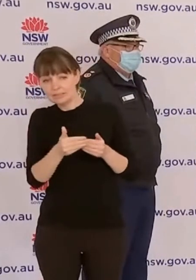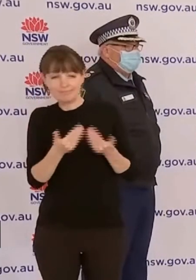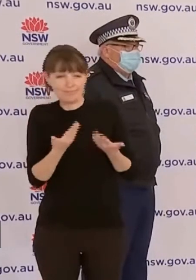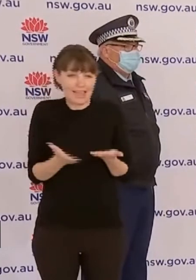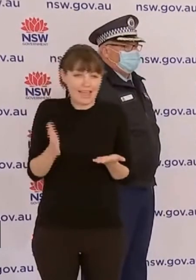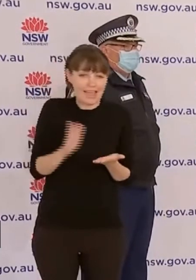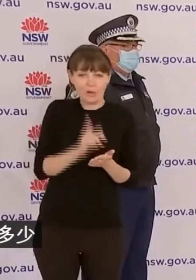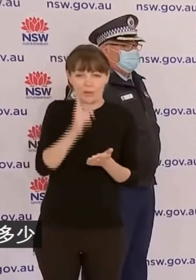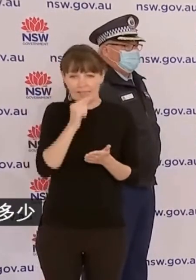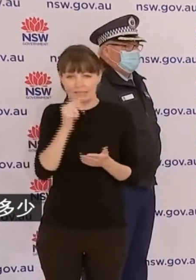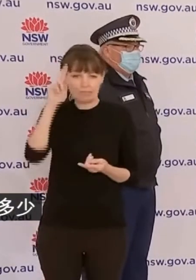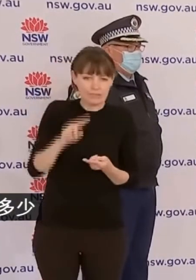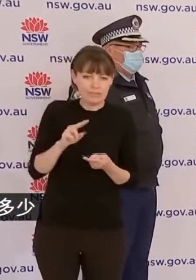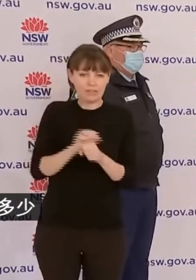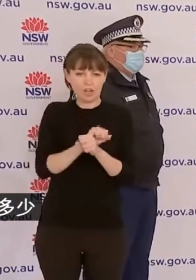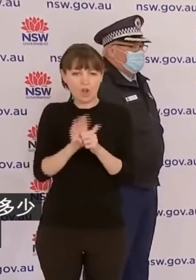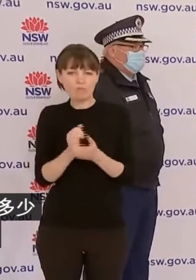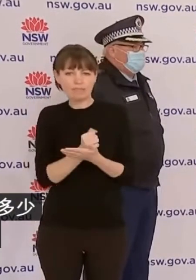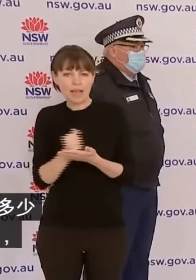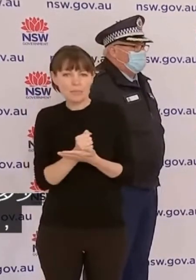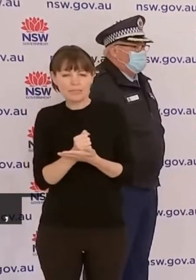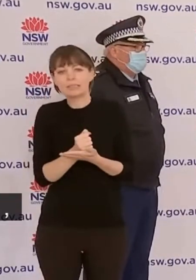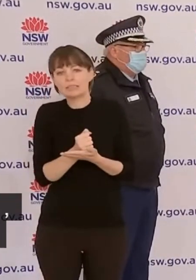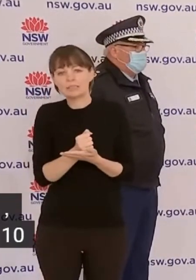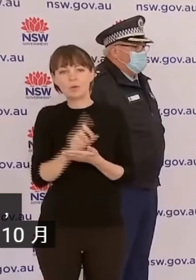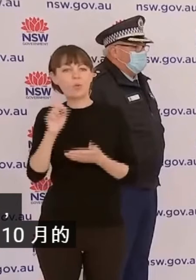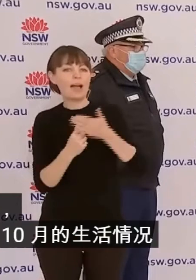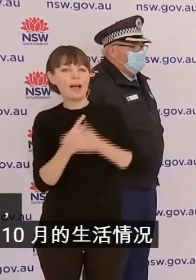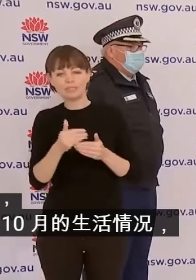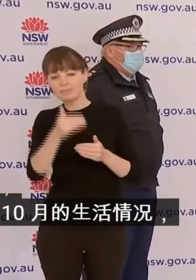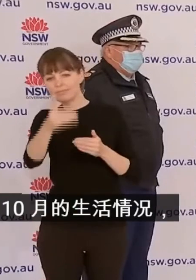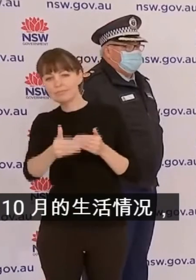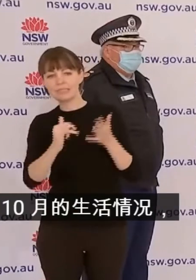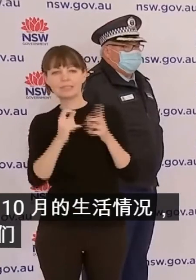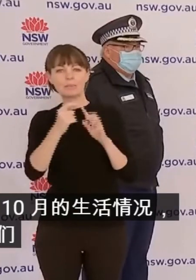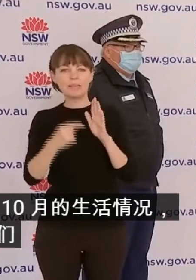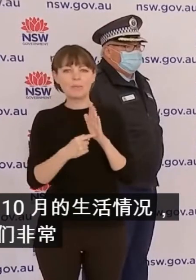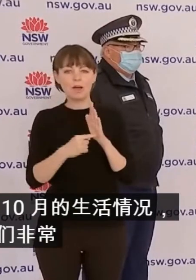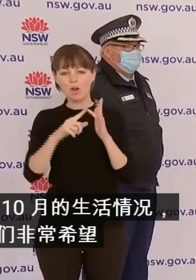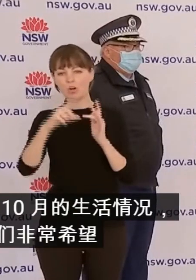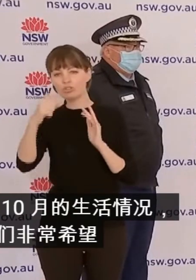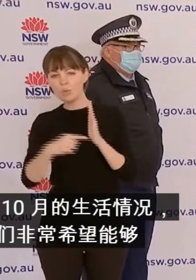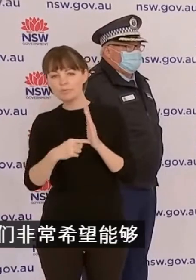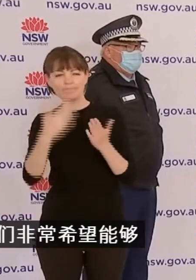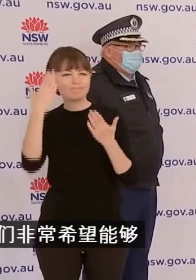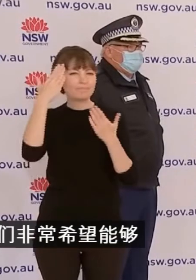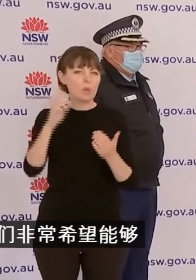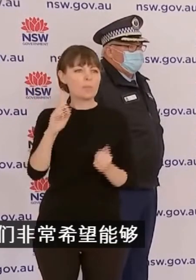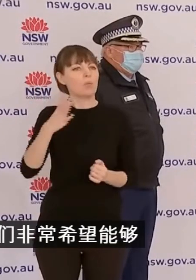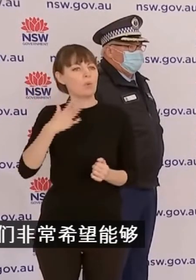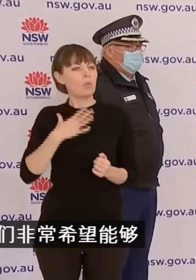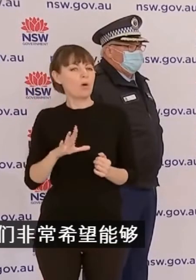control the case numbers until the end of August as to what life looks like in September and October. And we hope very much to be able to